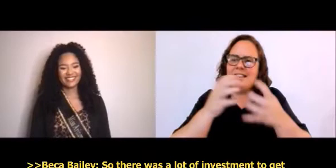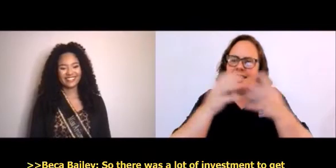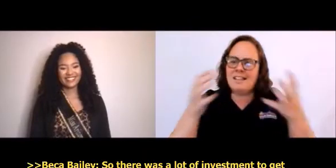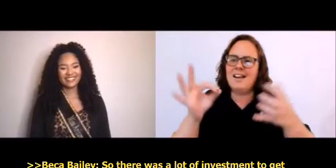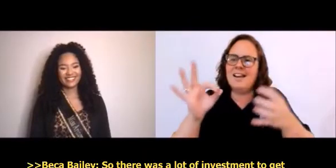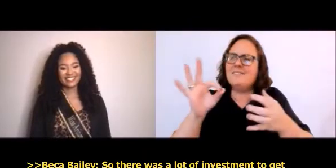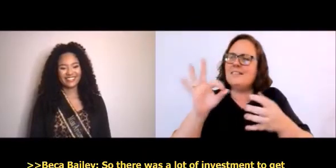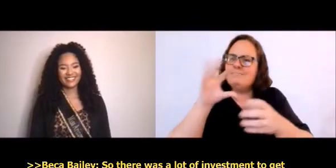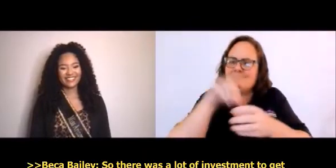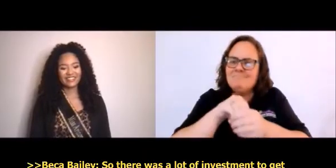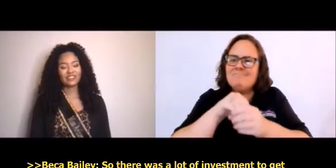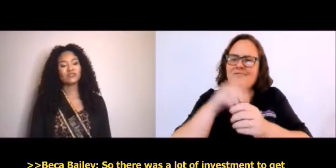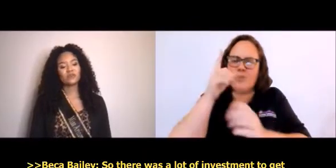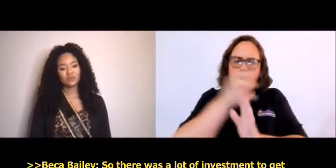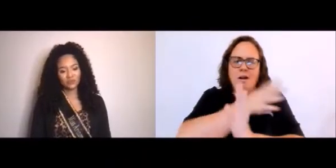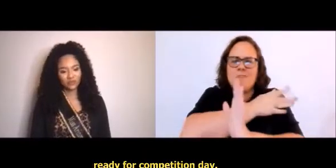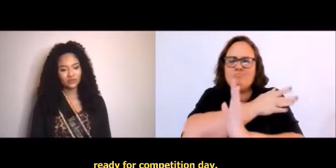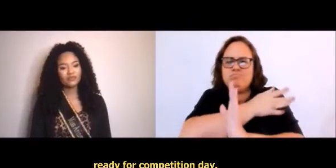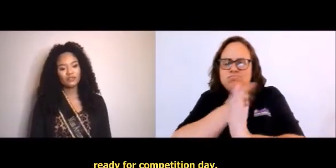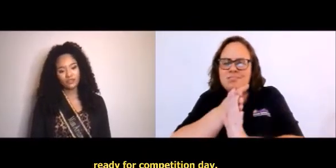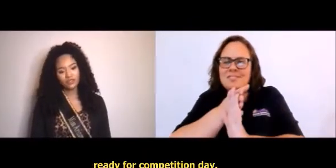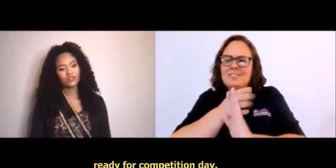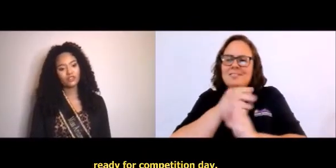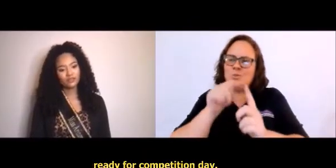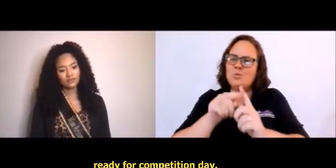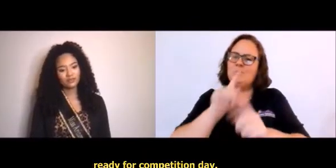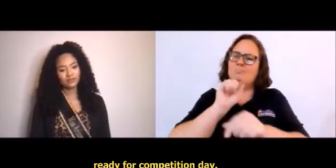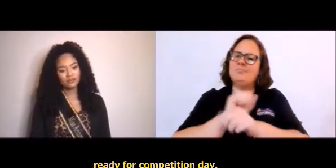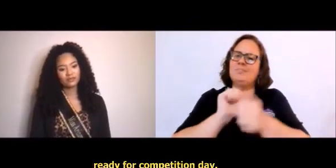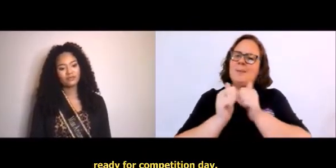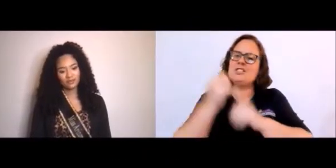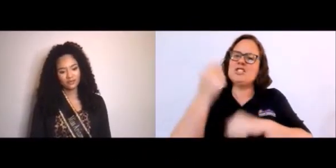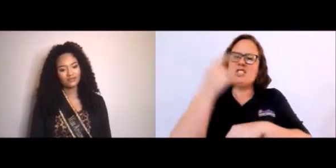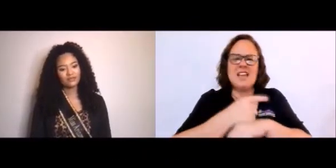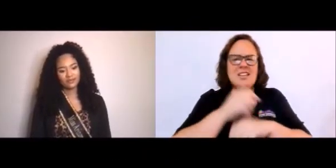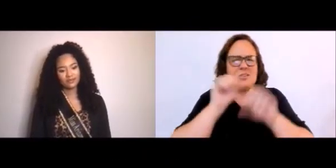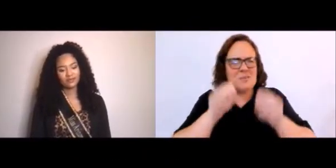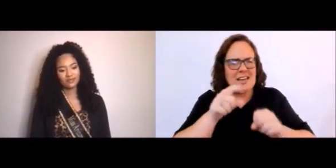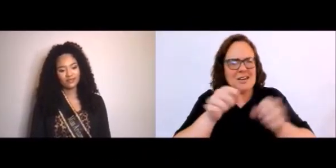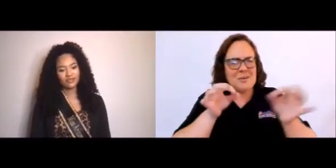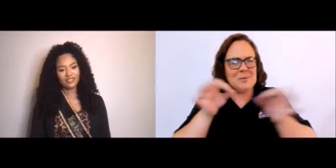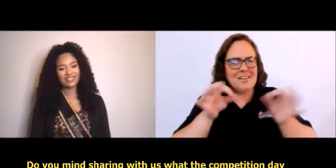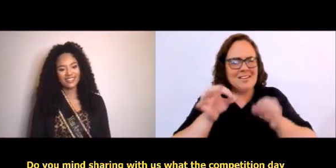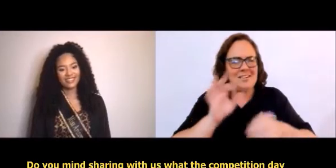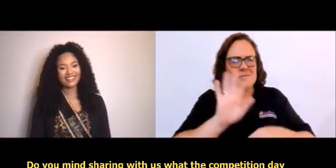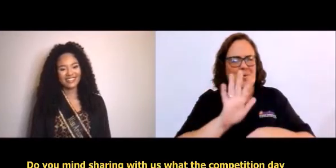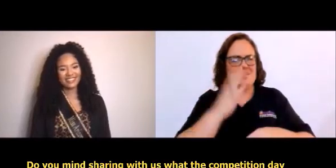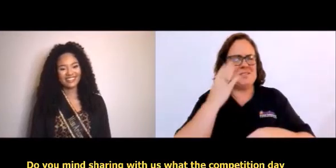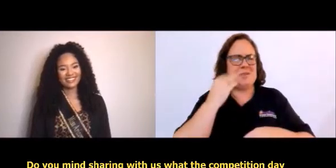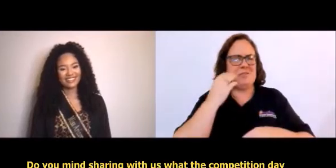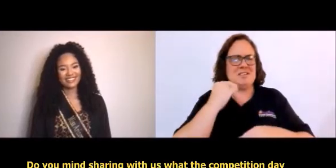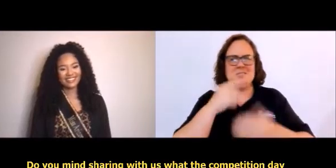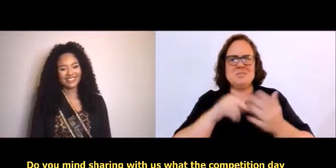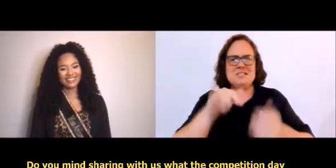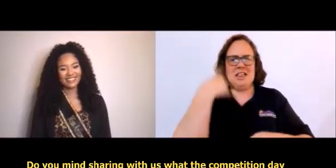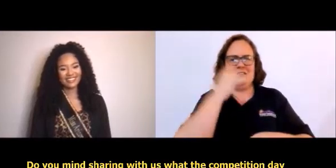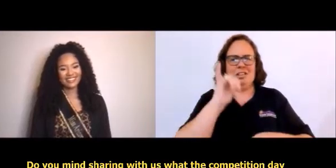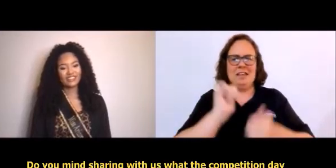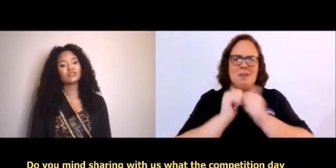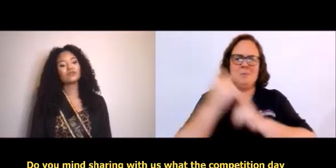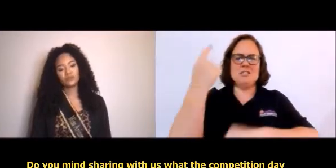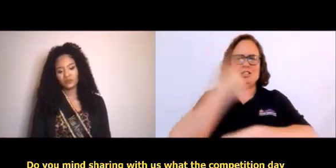So there was a lot of investment to get ready for the competition day. Do you mind sharing with us